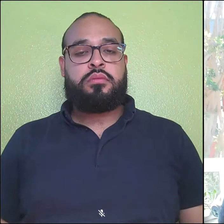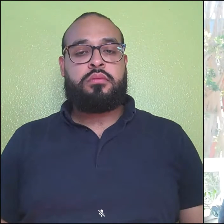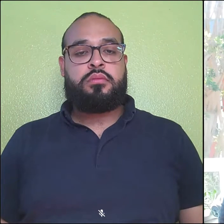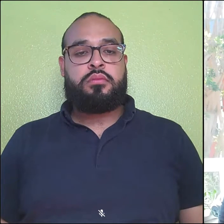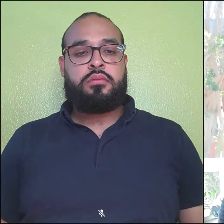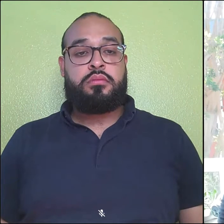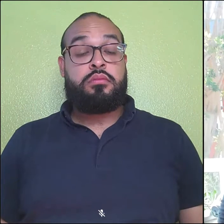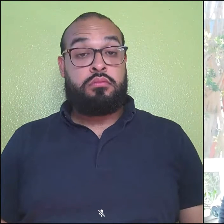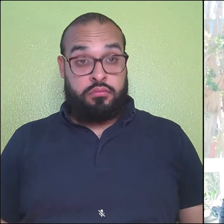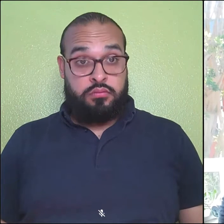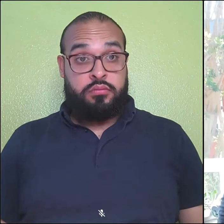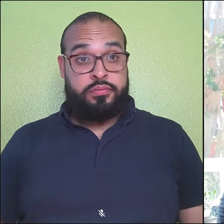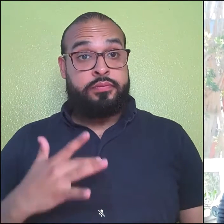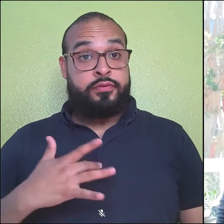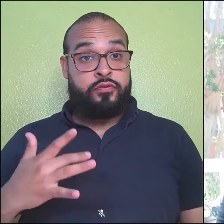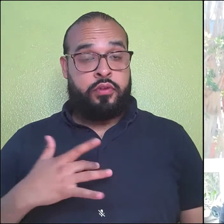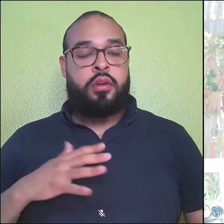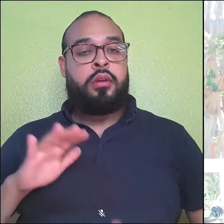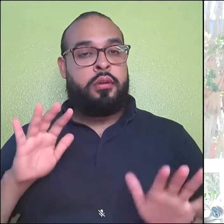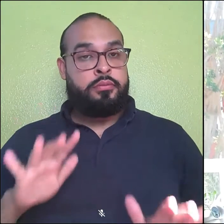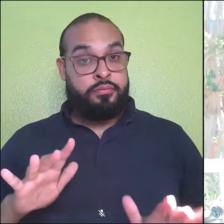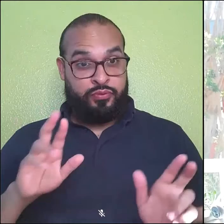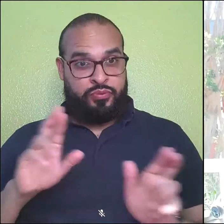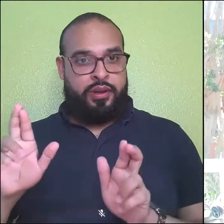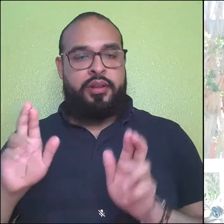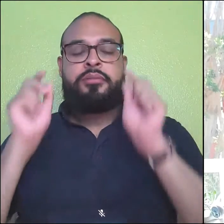And then when you're ready, you can open your eyes.